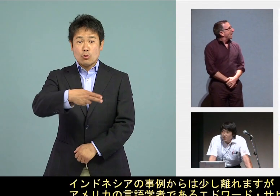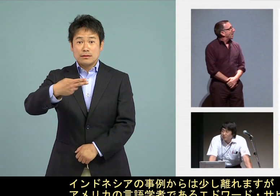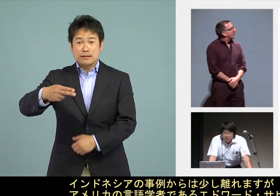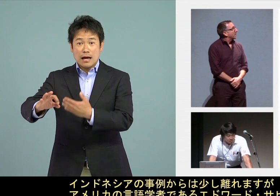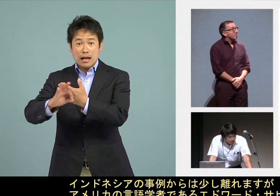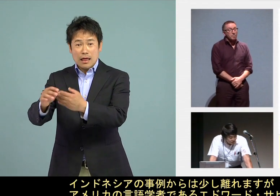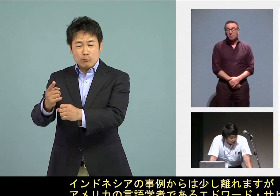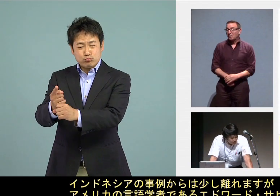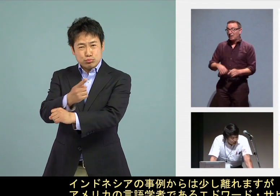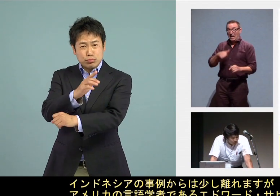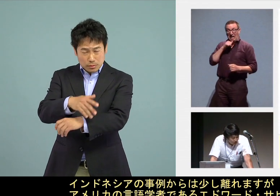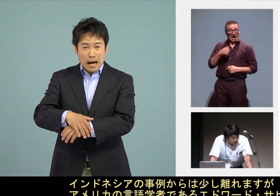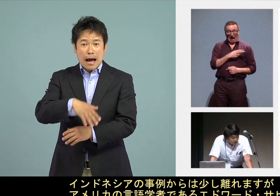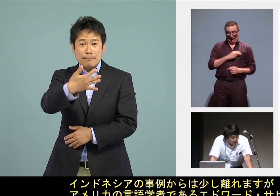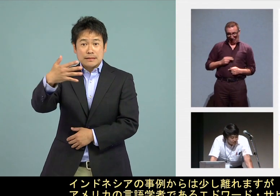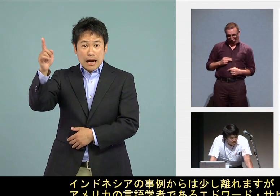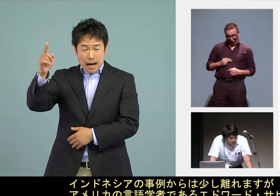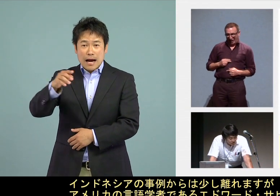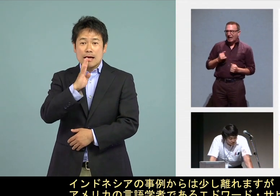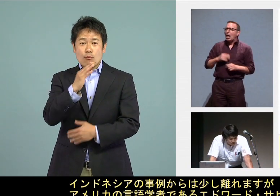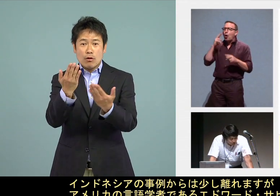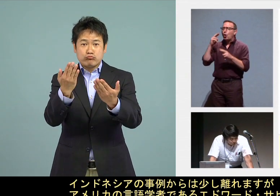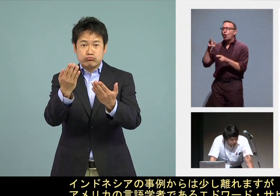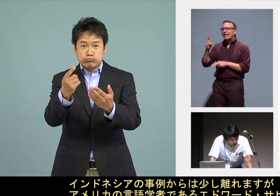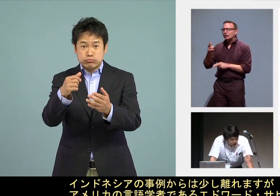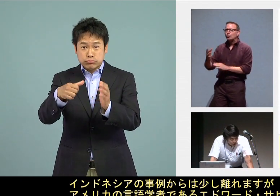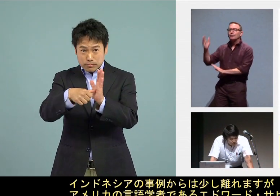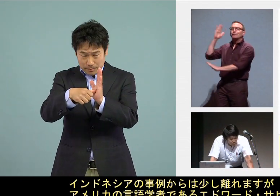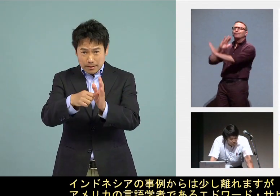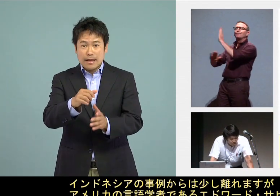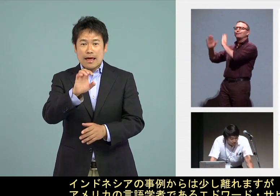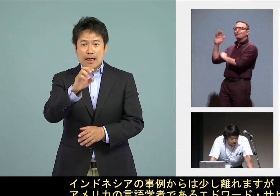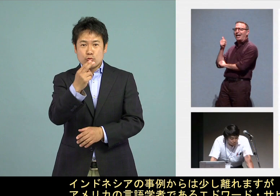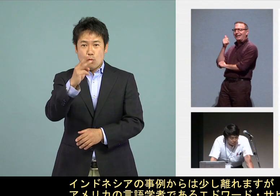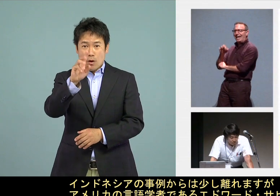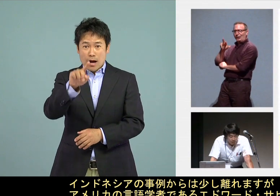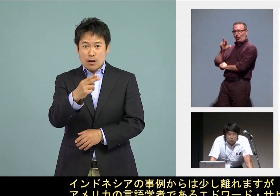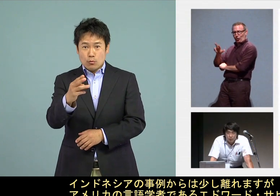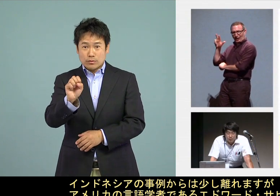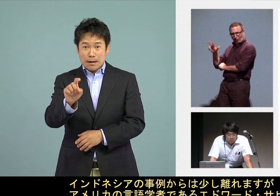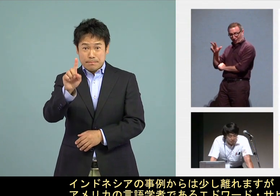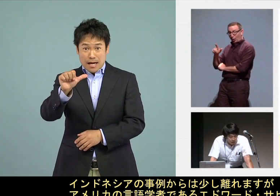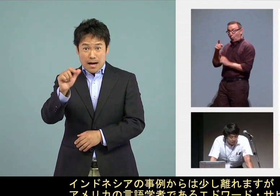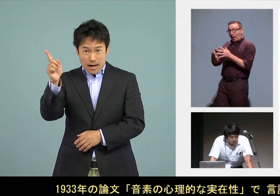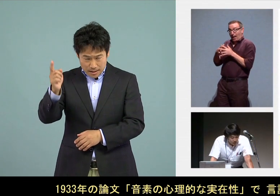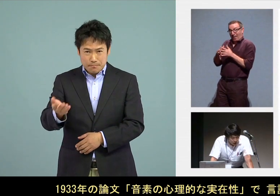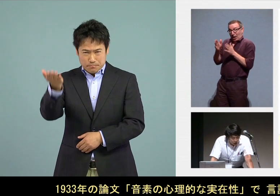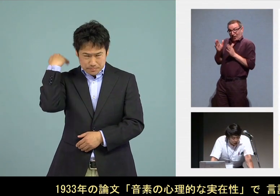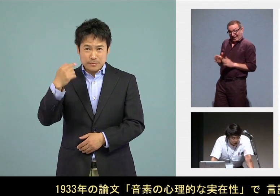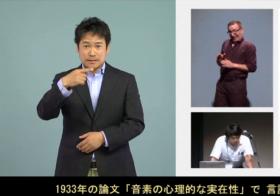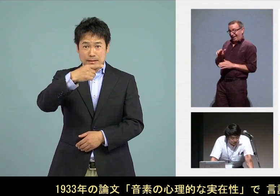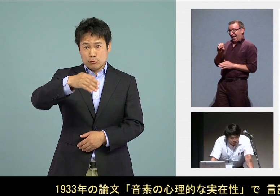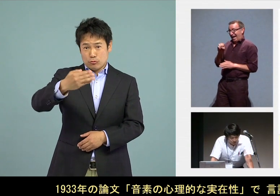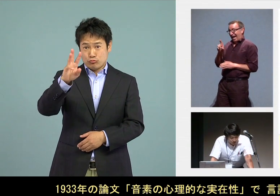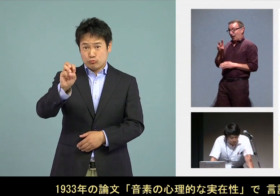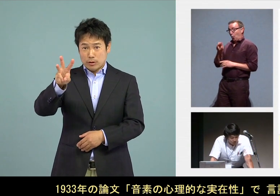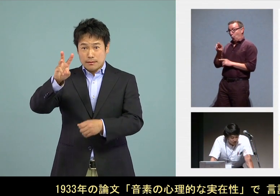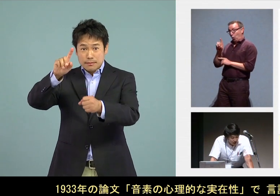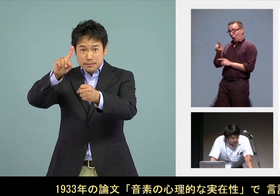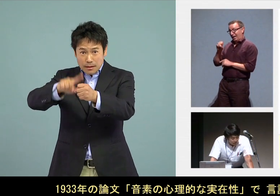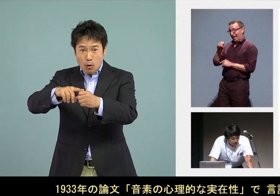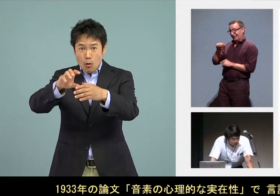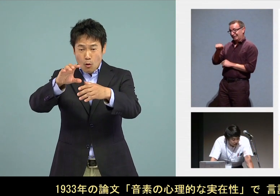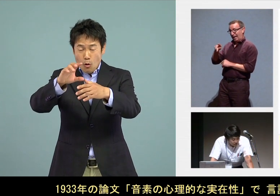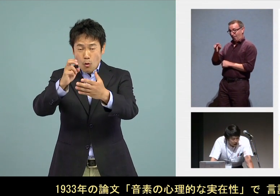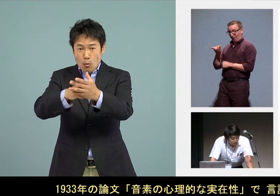And outside Indonesia, in 1933, an American linguist, Edward Sapir, implicitly